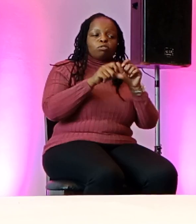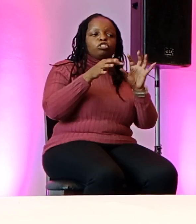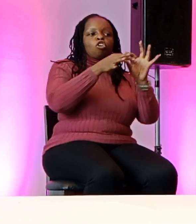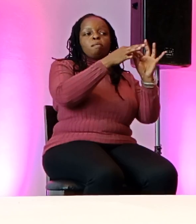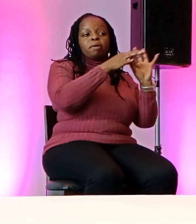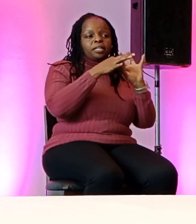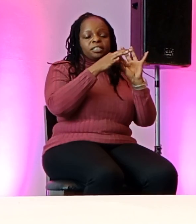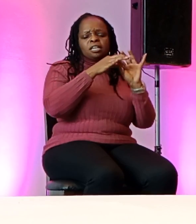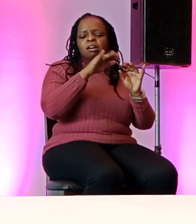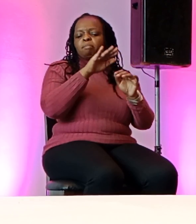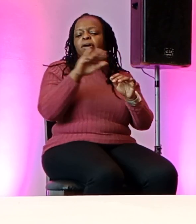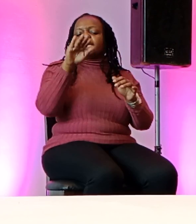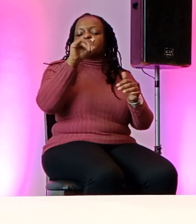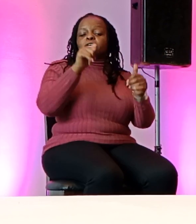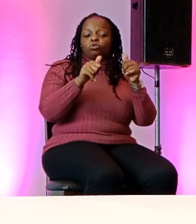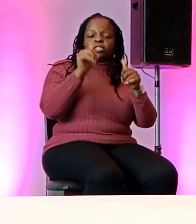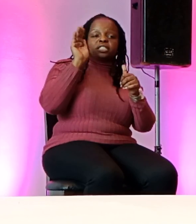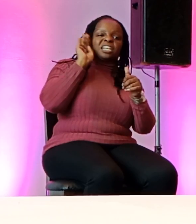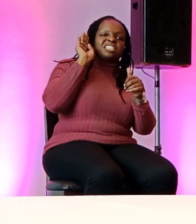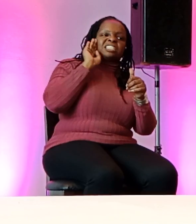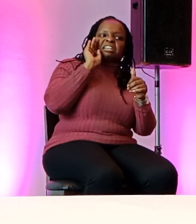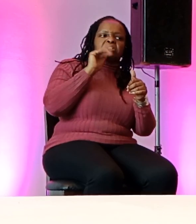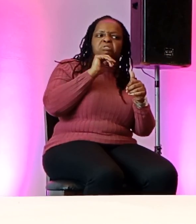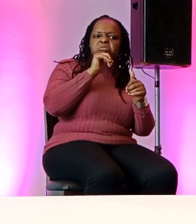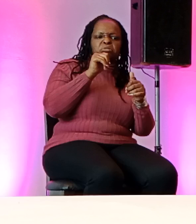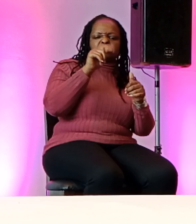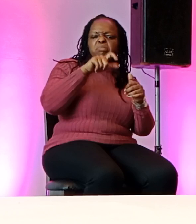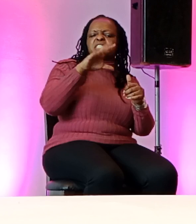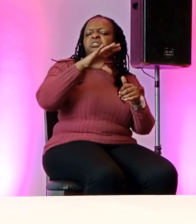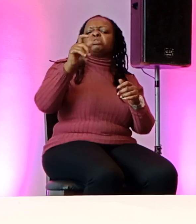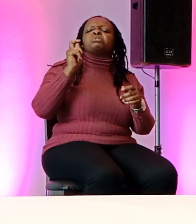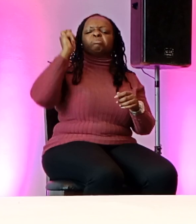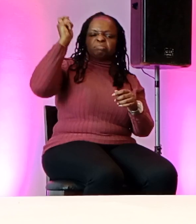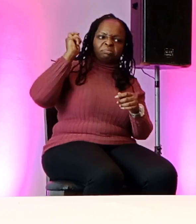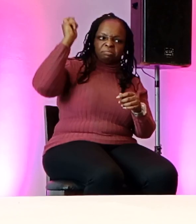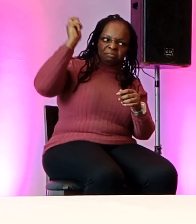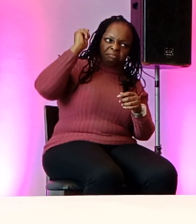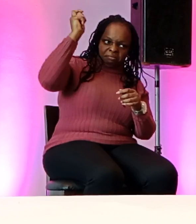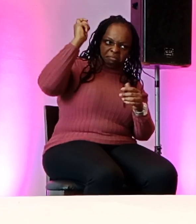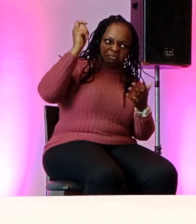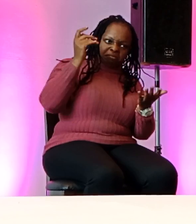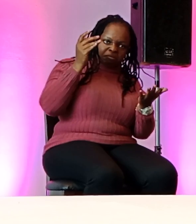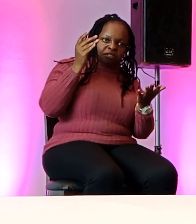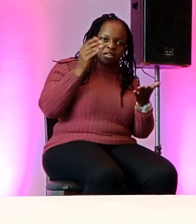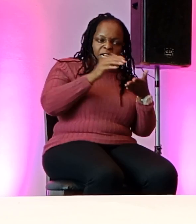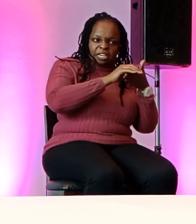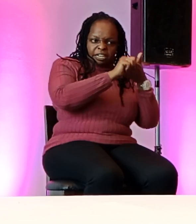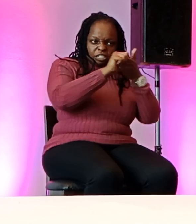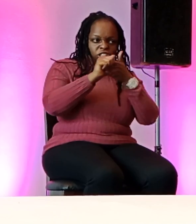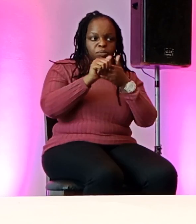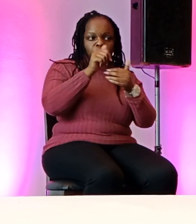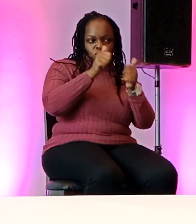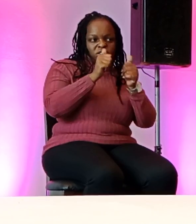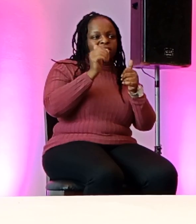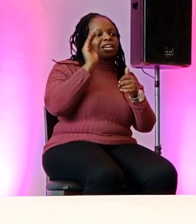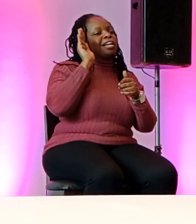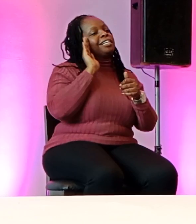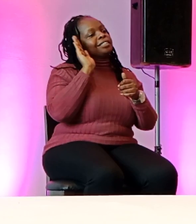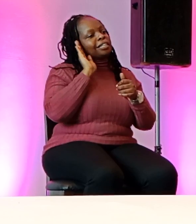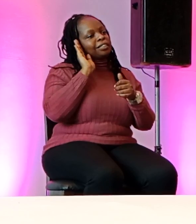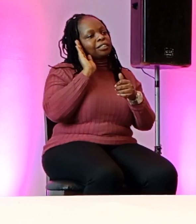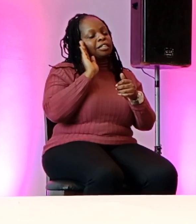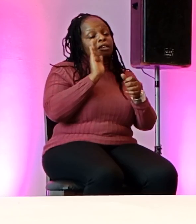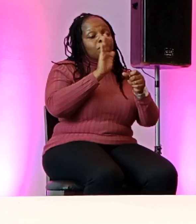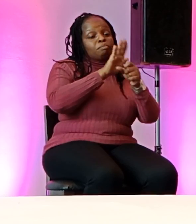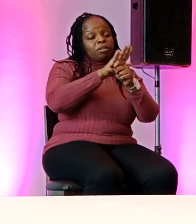A parliament that listens, you don't have to go to the streets for it to act. A leadership that listens. And